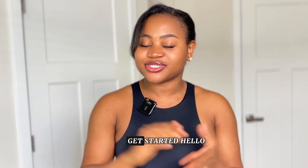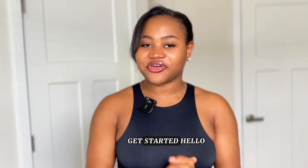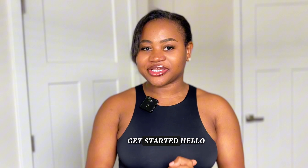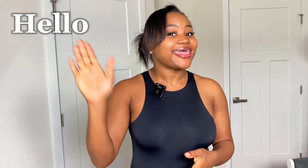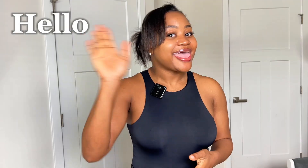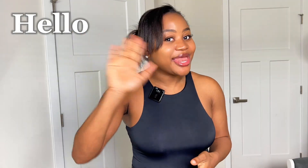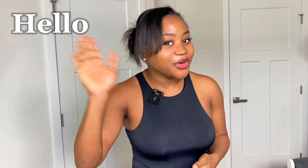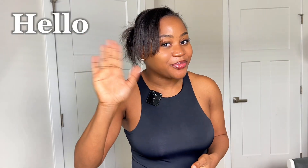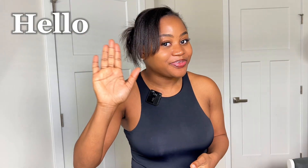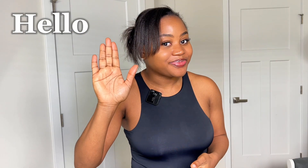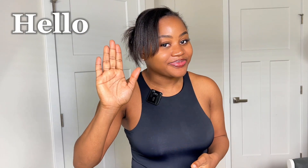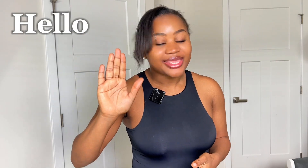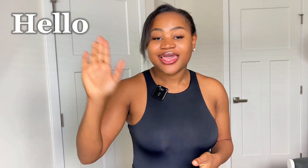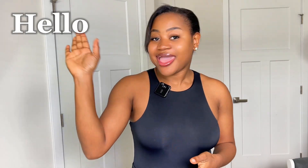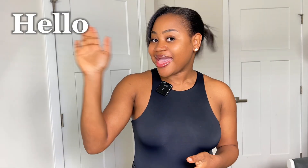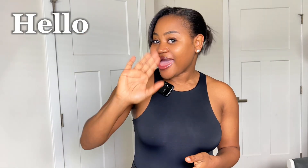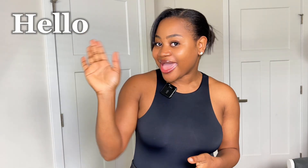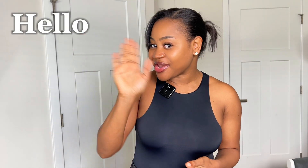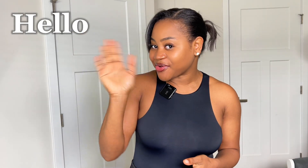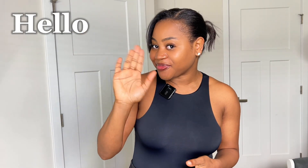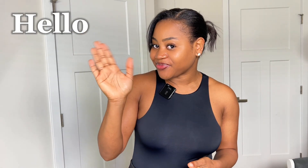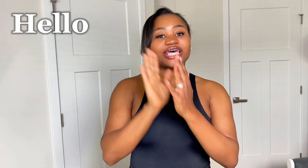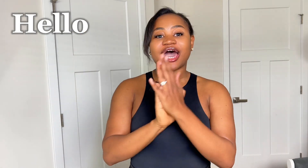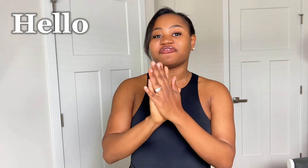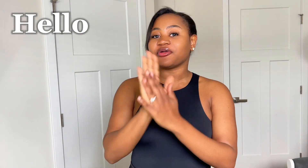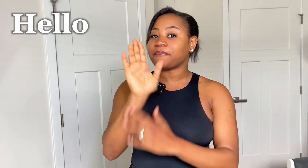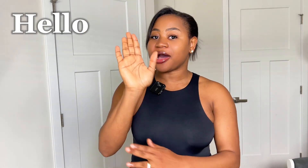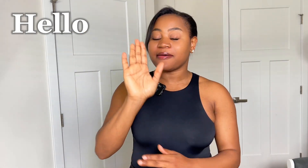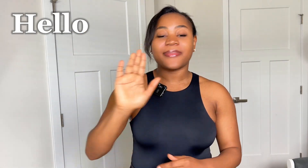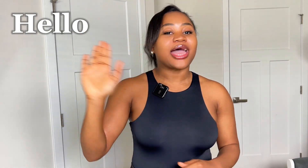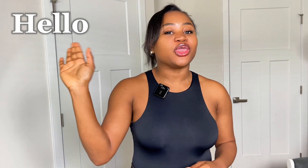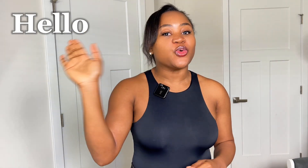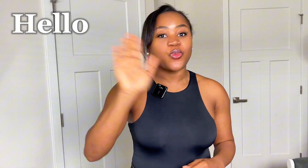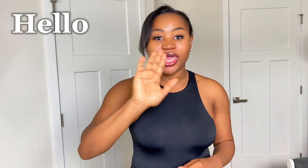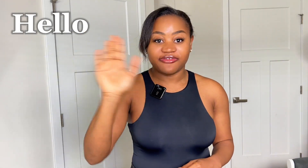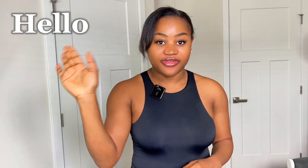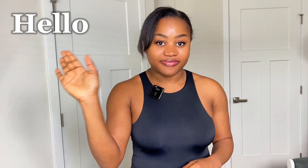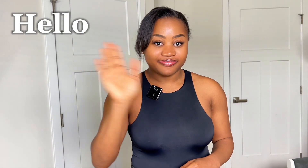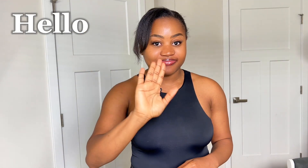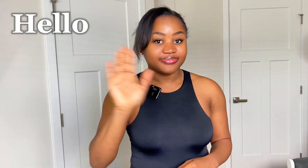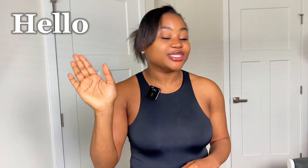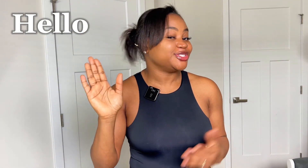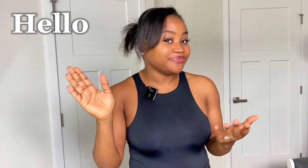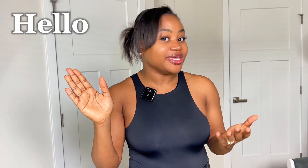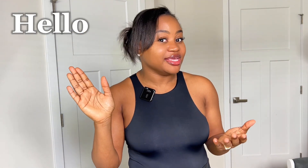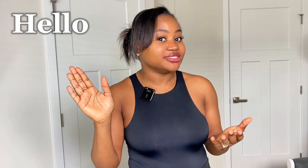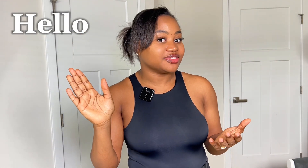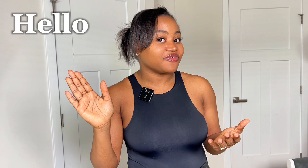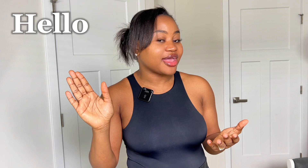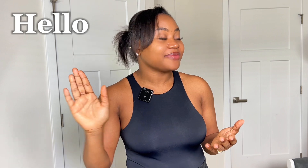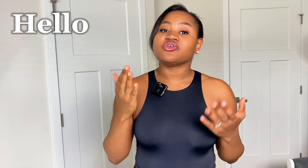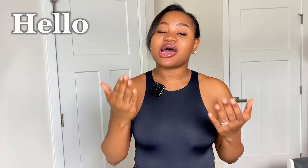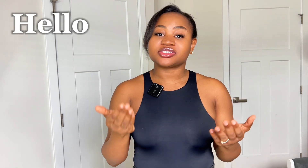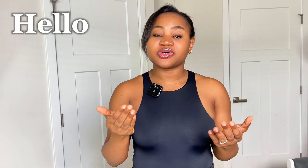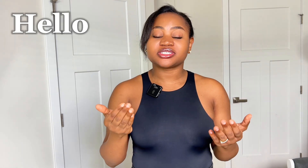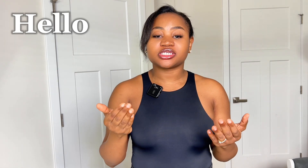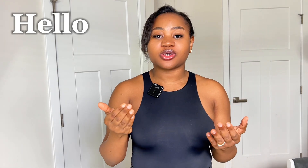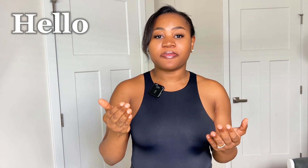started. Hello. Hello. Just have your palm and you're waving. This should be easy, right? You as well see some people